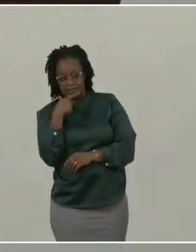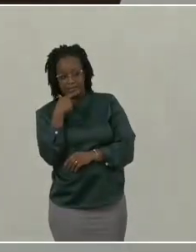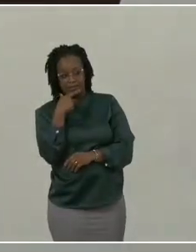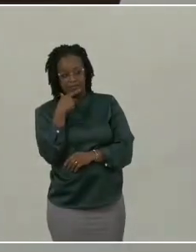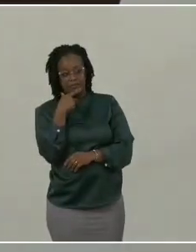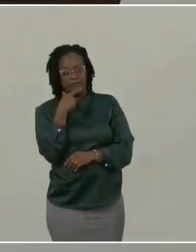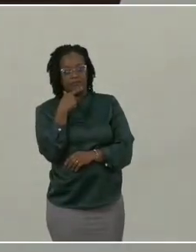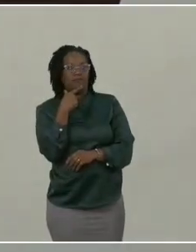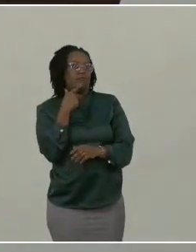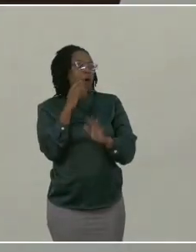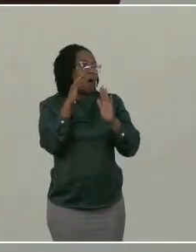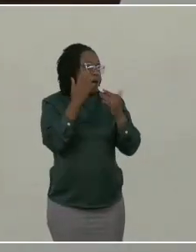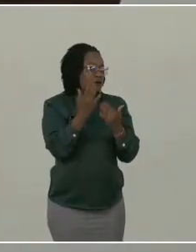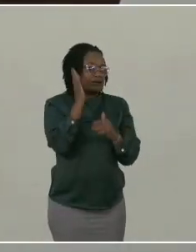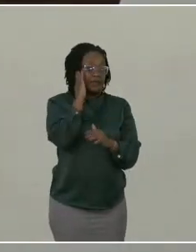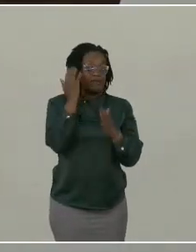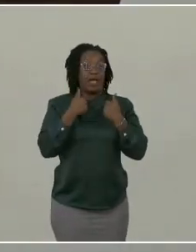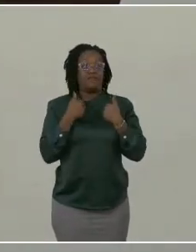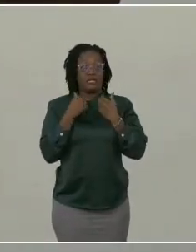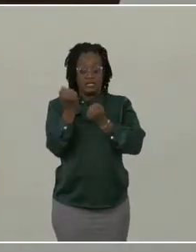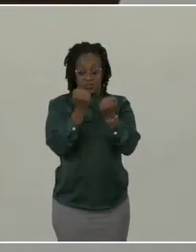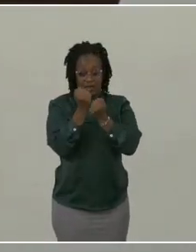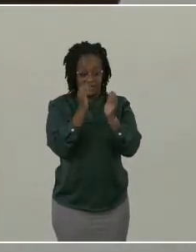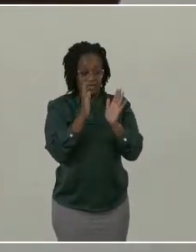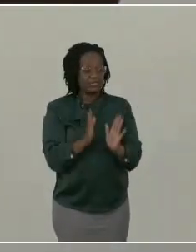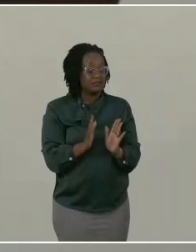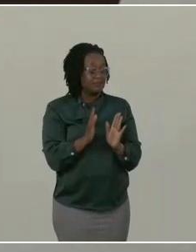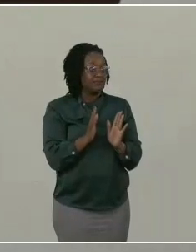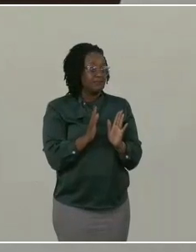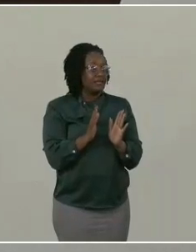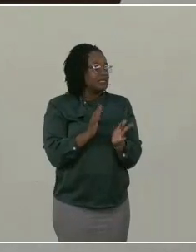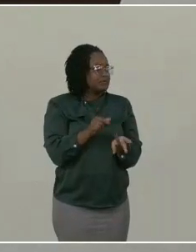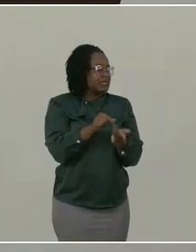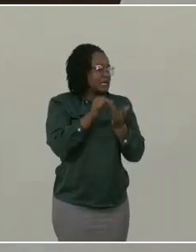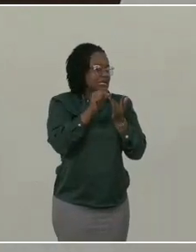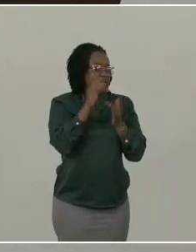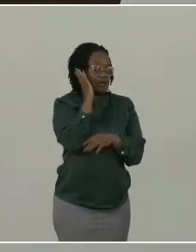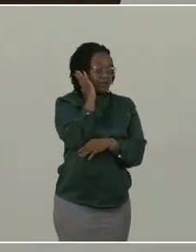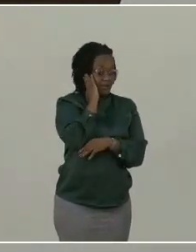having drivers, especially with hearing disability.